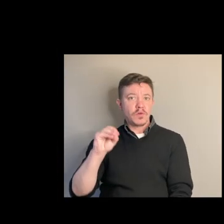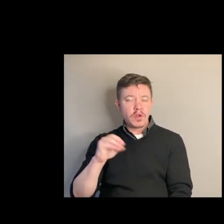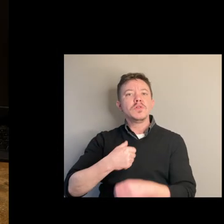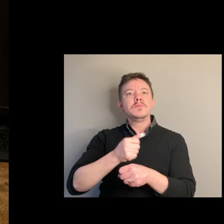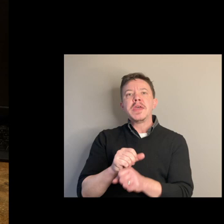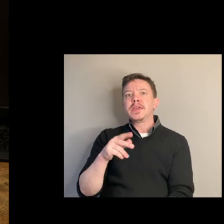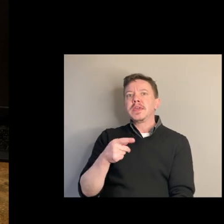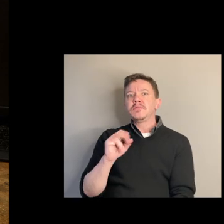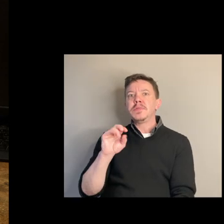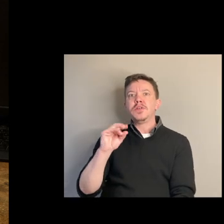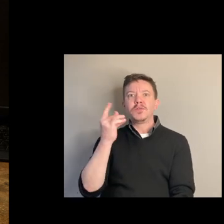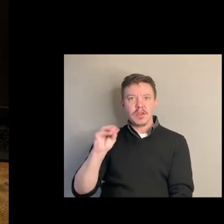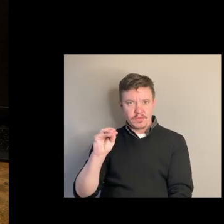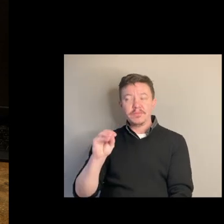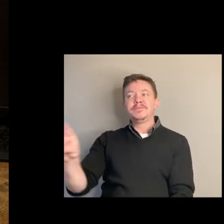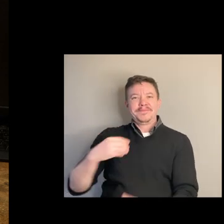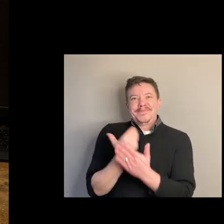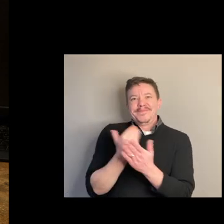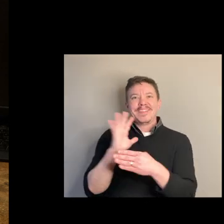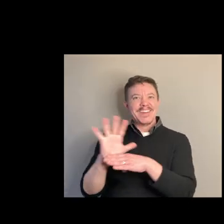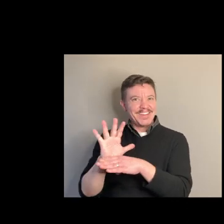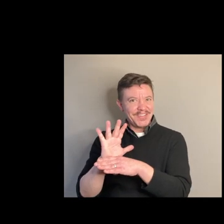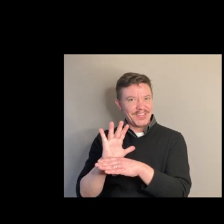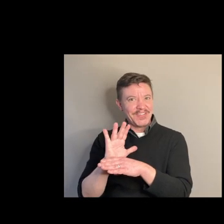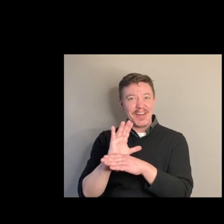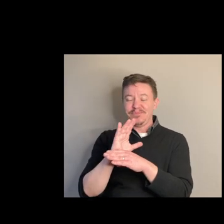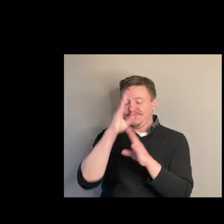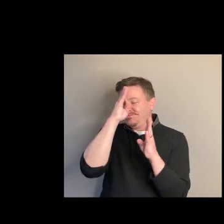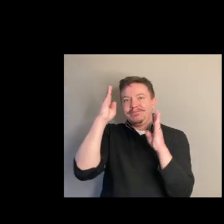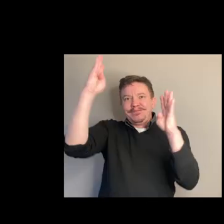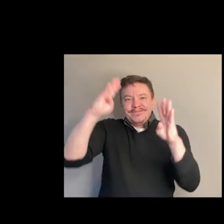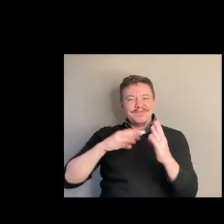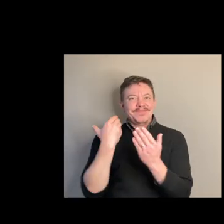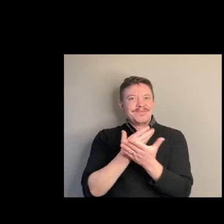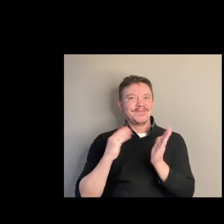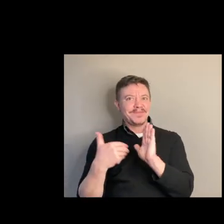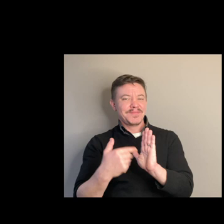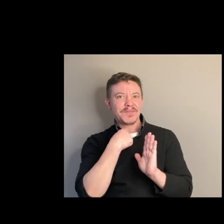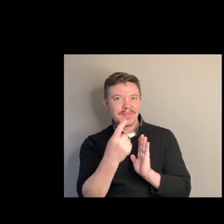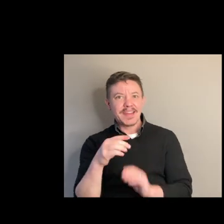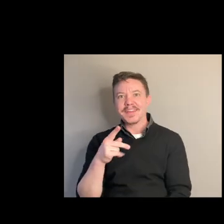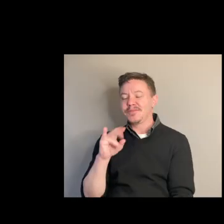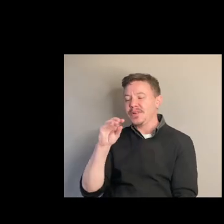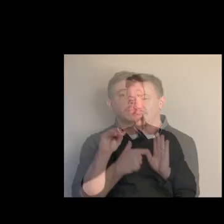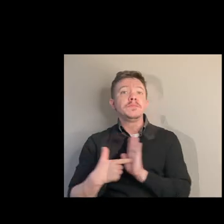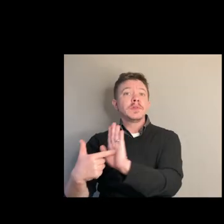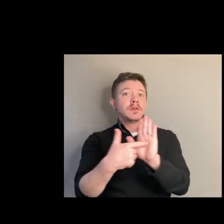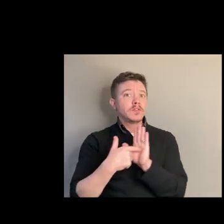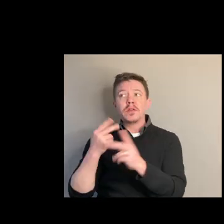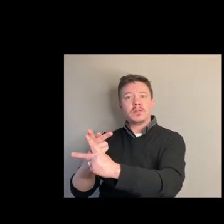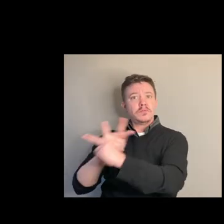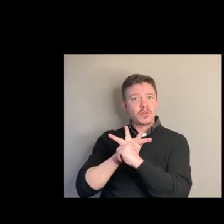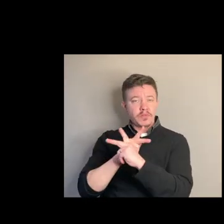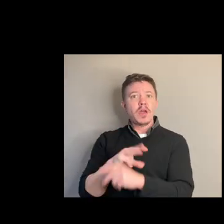the art, craft, and storytelling of his newest film, the wildly reimagined Guillermo del Toro's Pinocchio. The